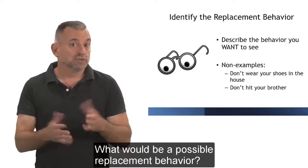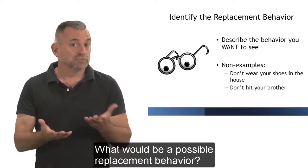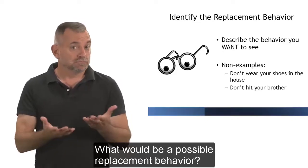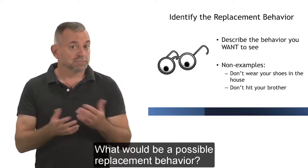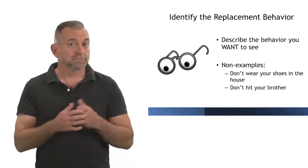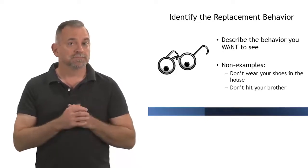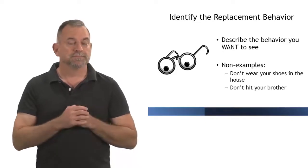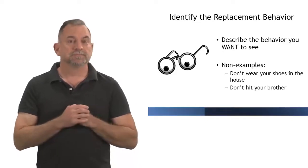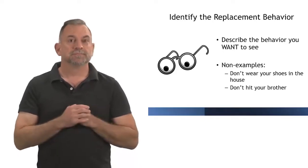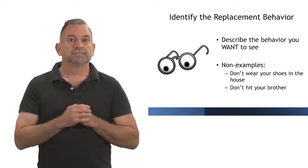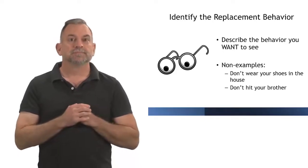behavior?